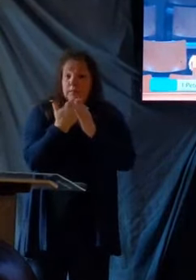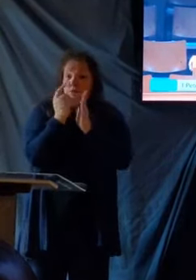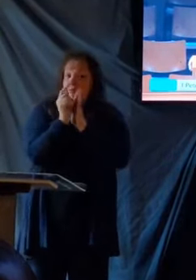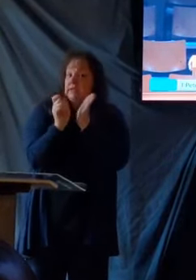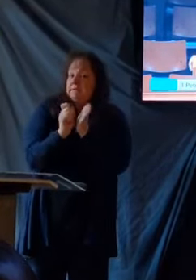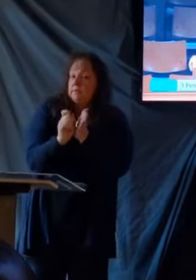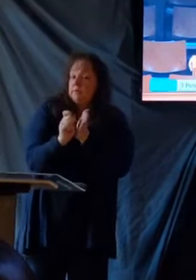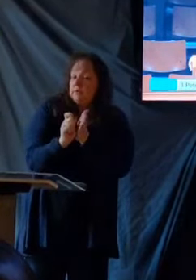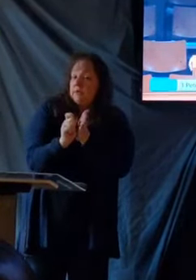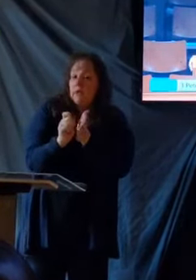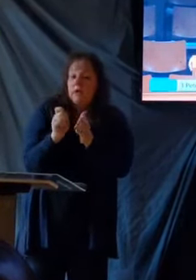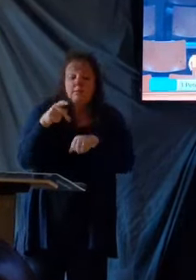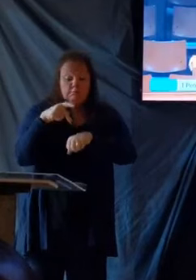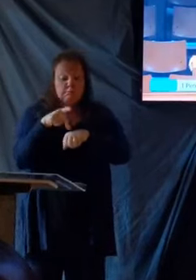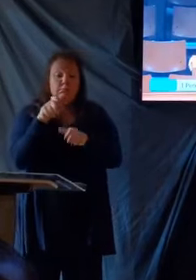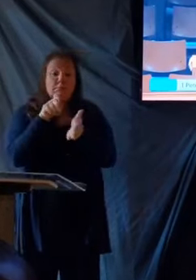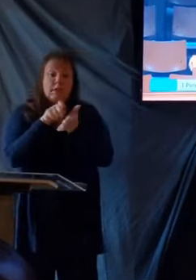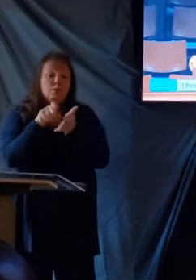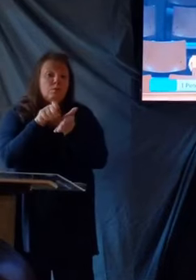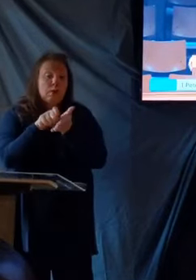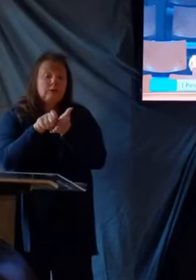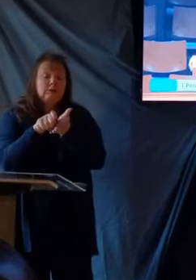been written, and Peter writes,